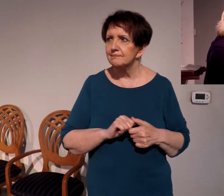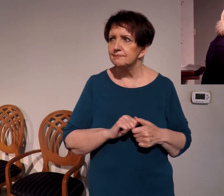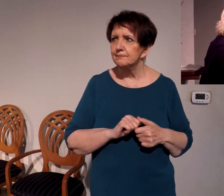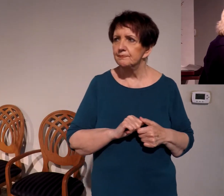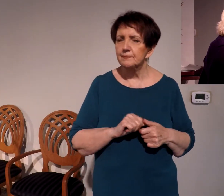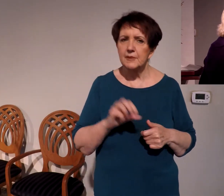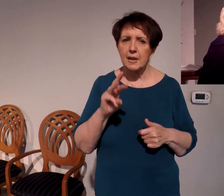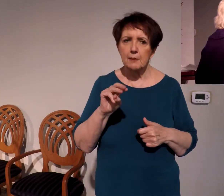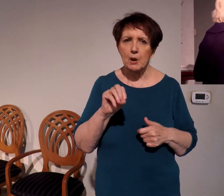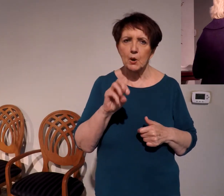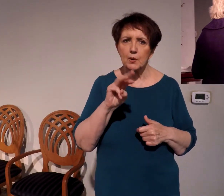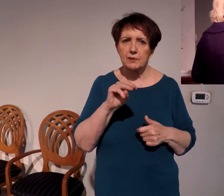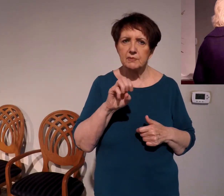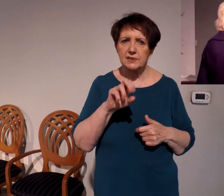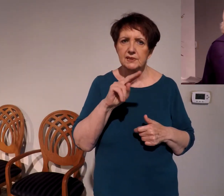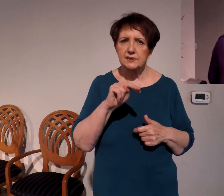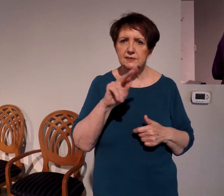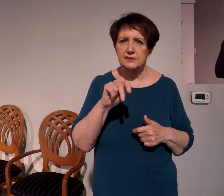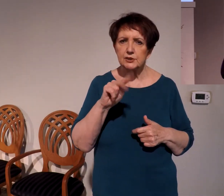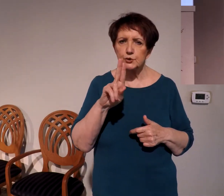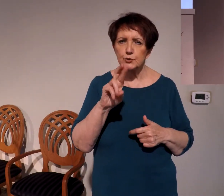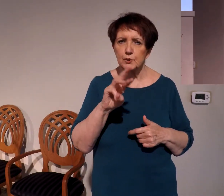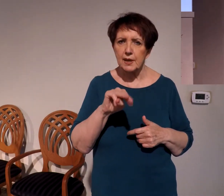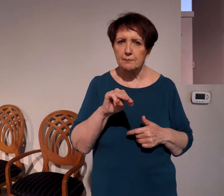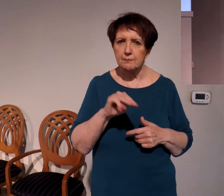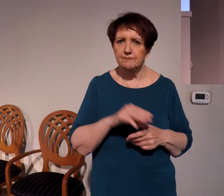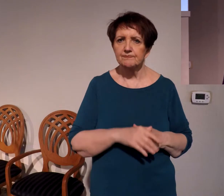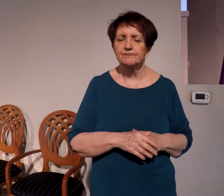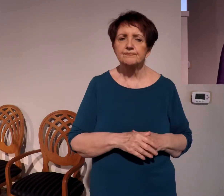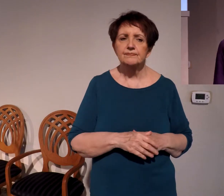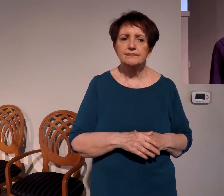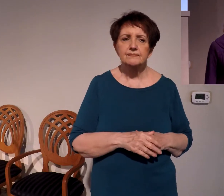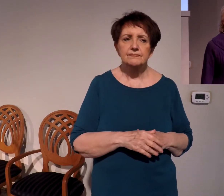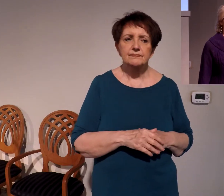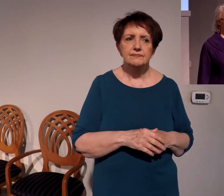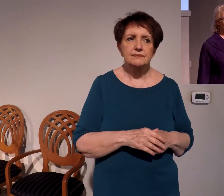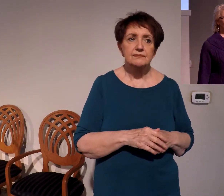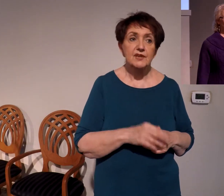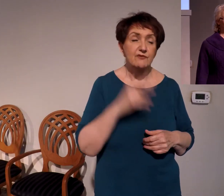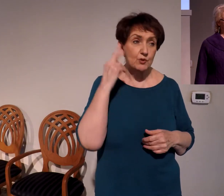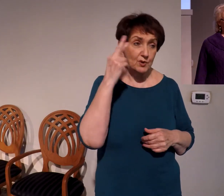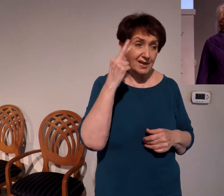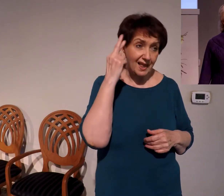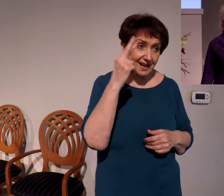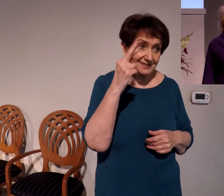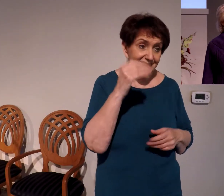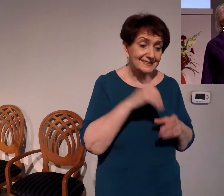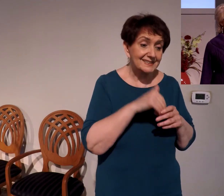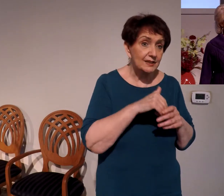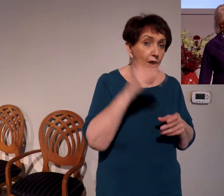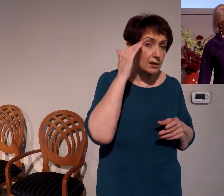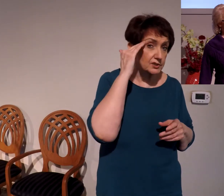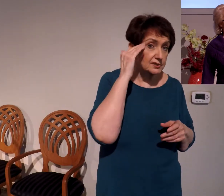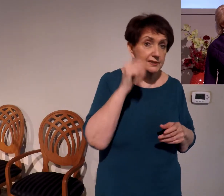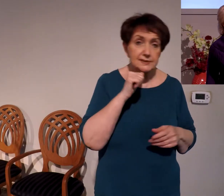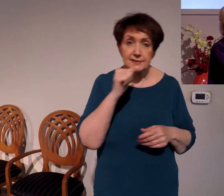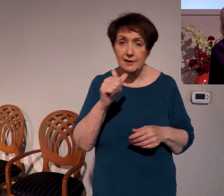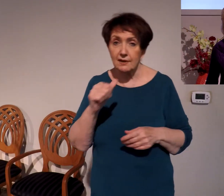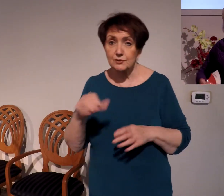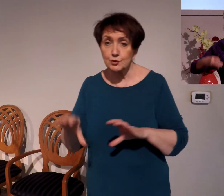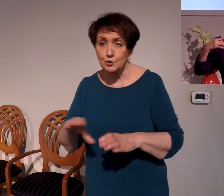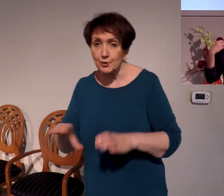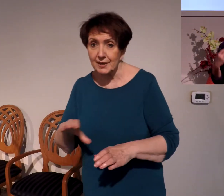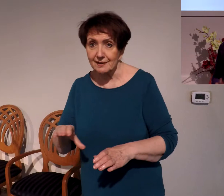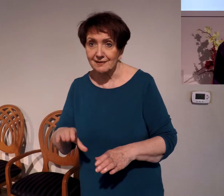is primarily in consciousness and not in doingness, that might help us. If we're holding consciousness for our